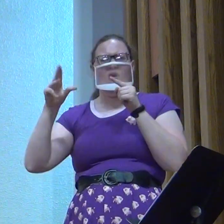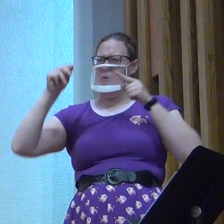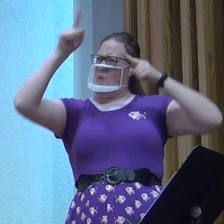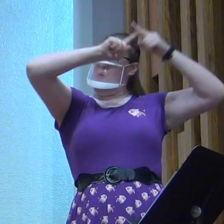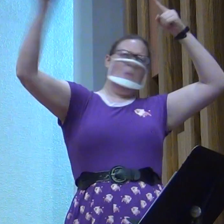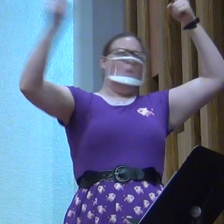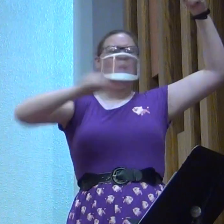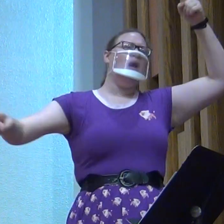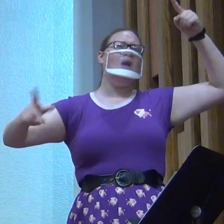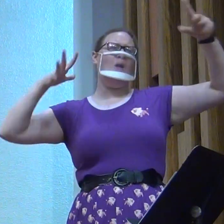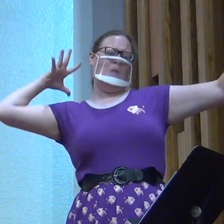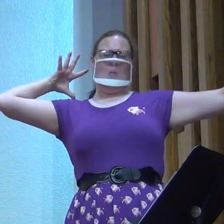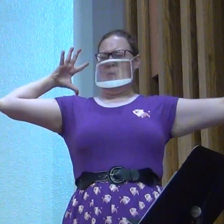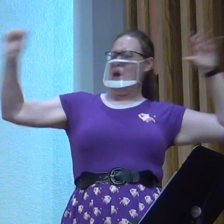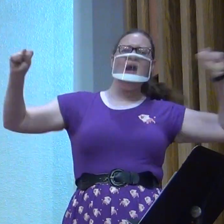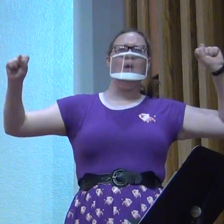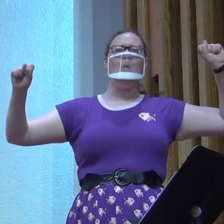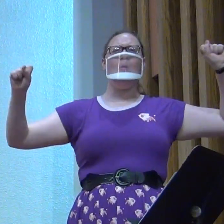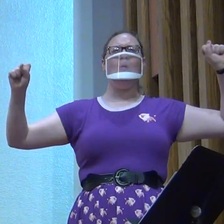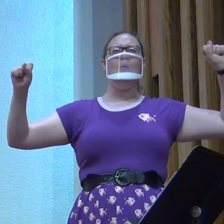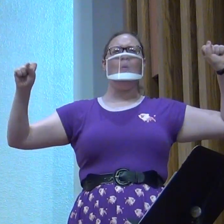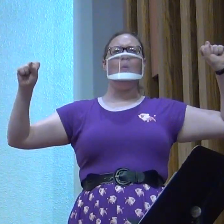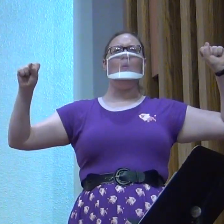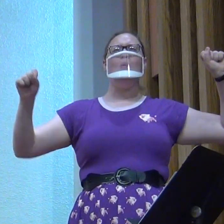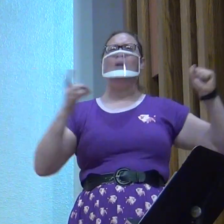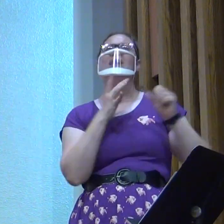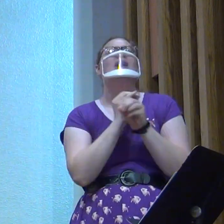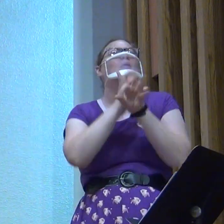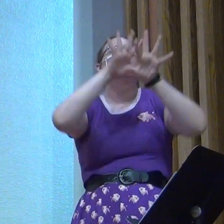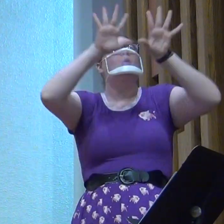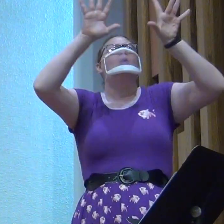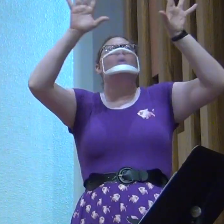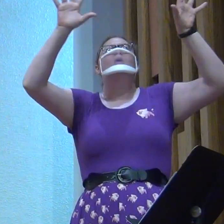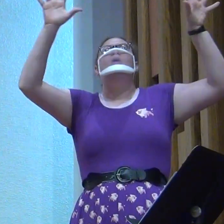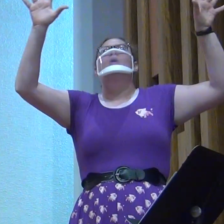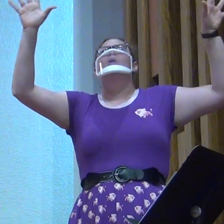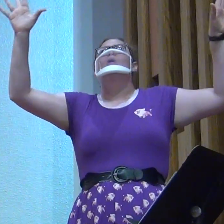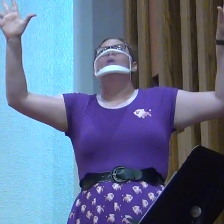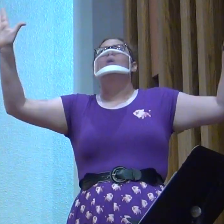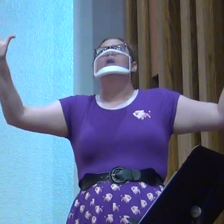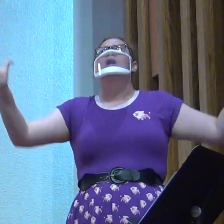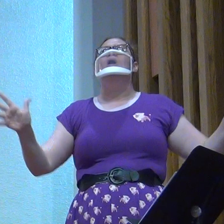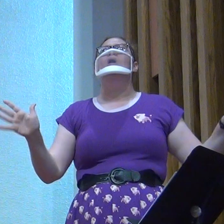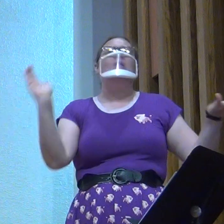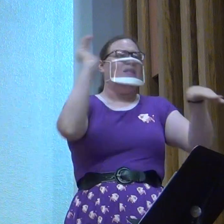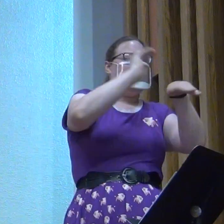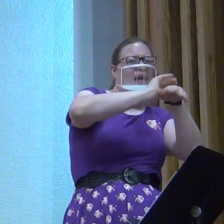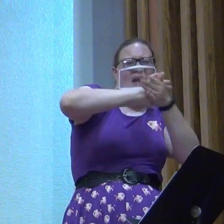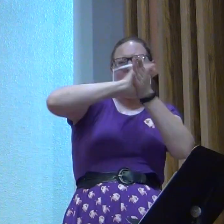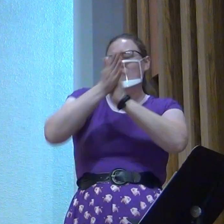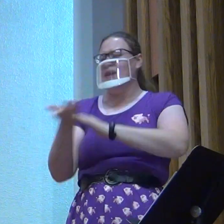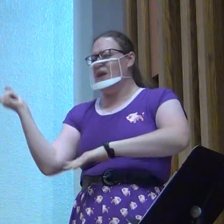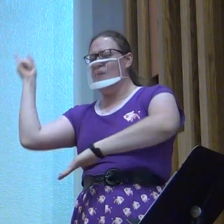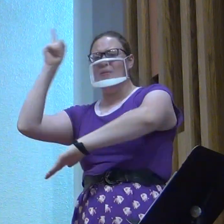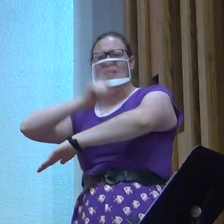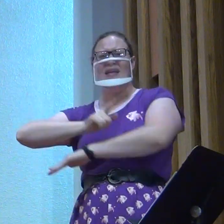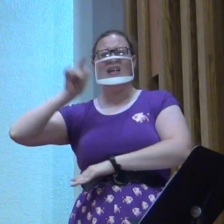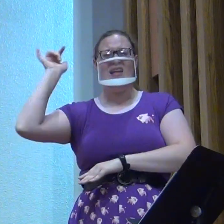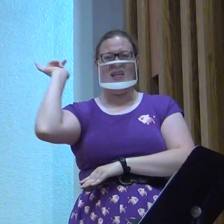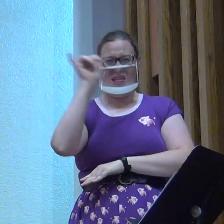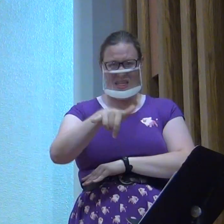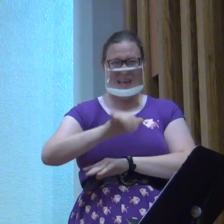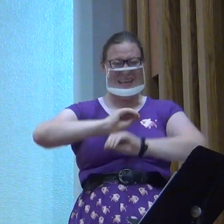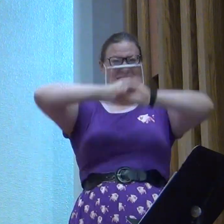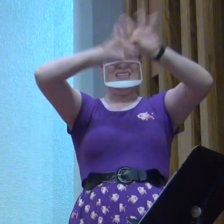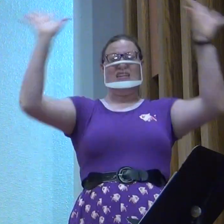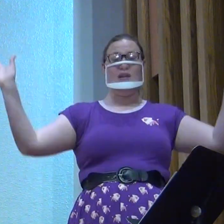crash of thunder, bolt of lightning that illuminates the night as if it were day. That's